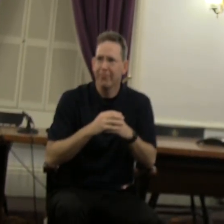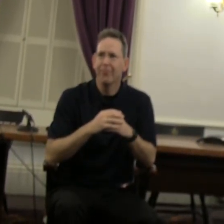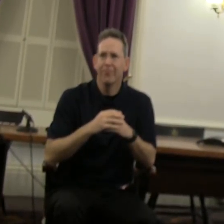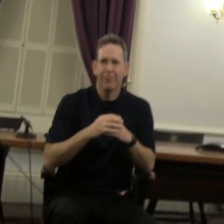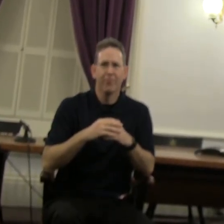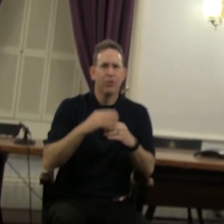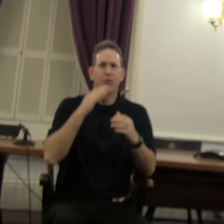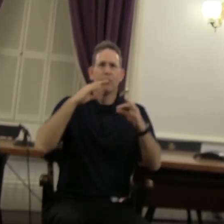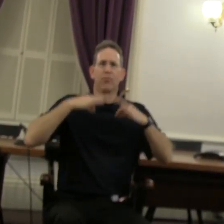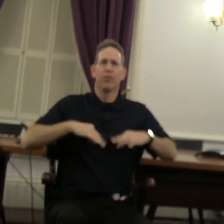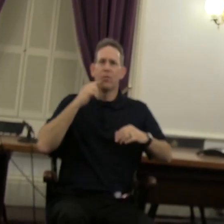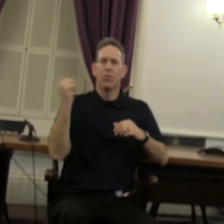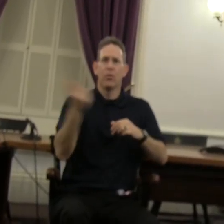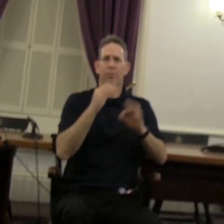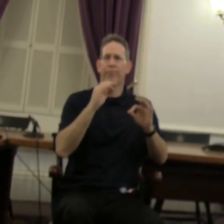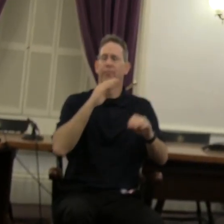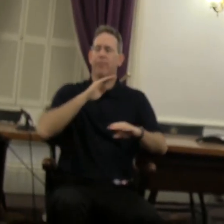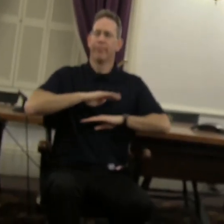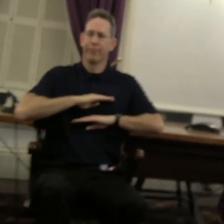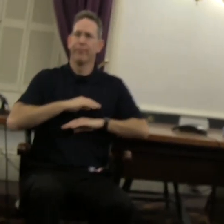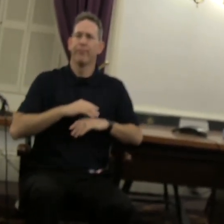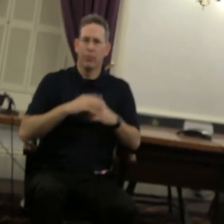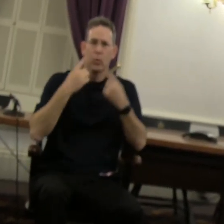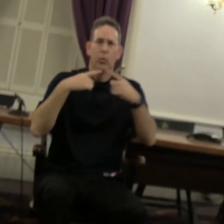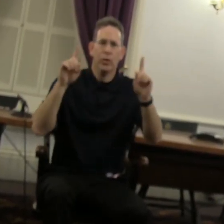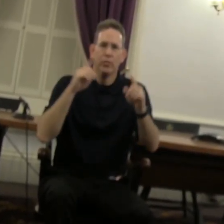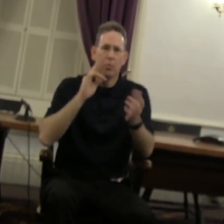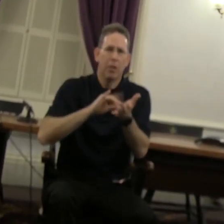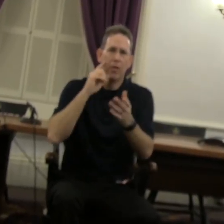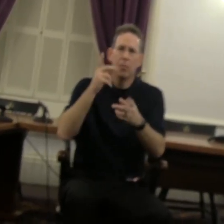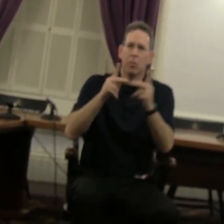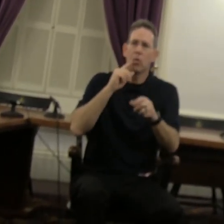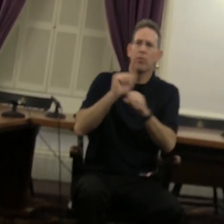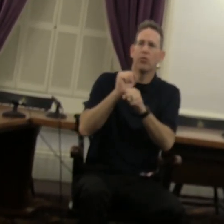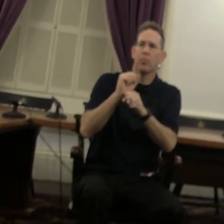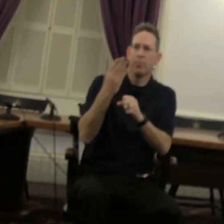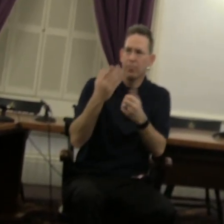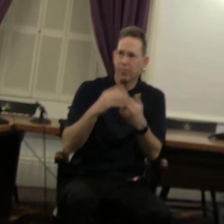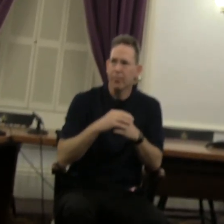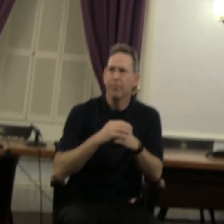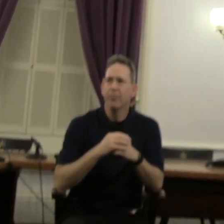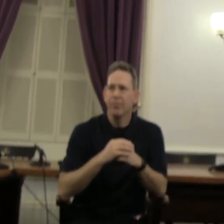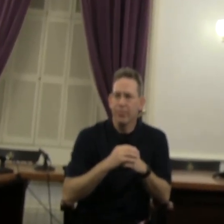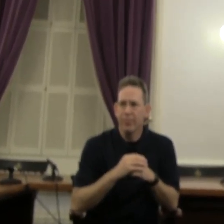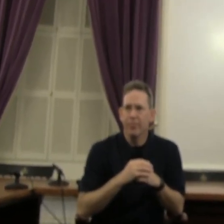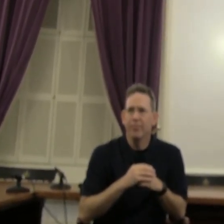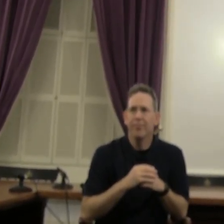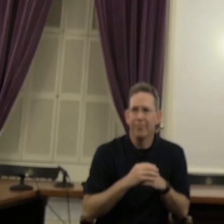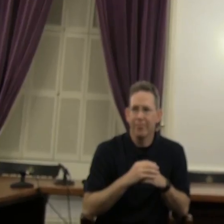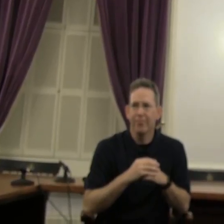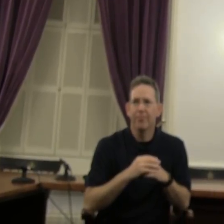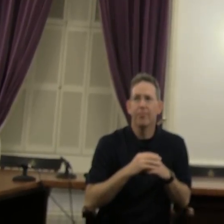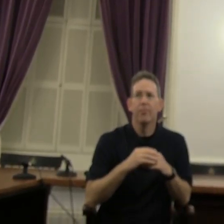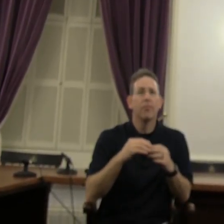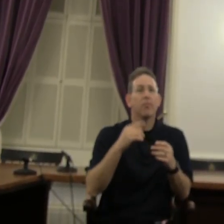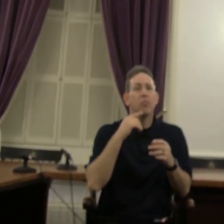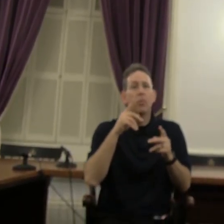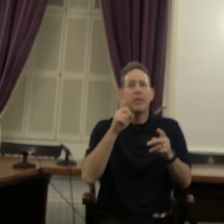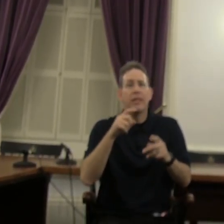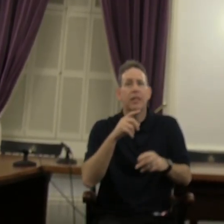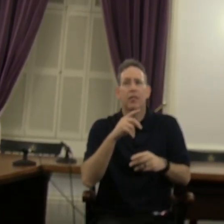In addition, these people are more productive socioeconomically. Therefore, such changes to social